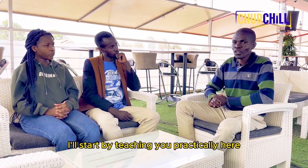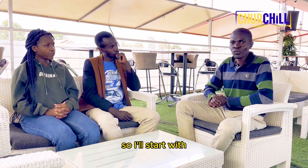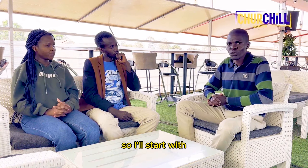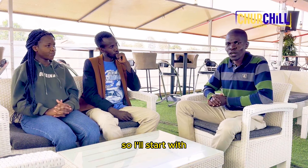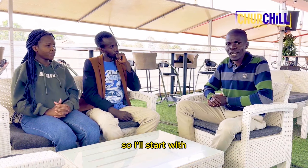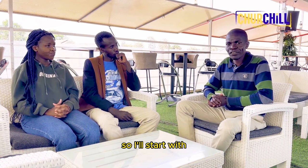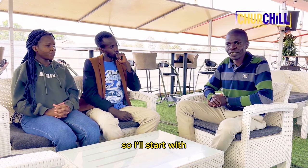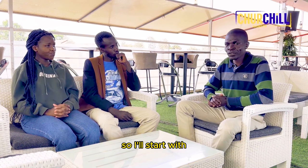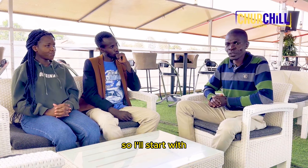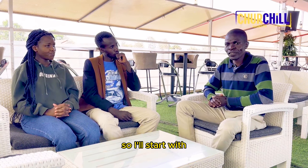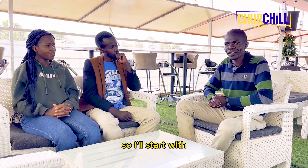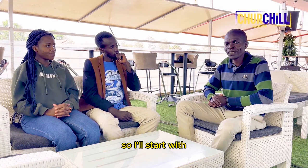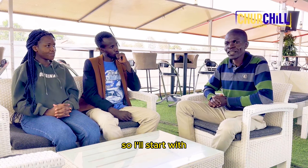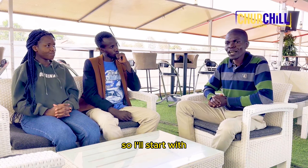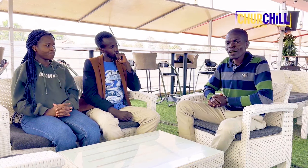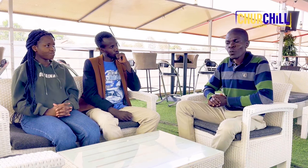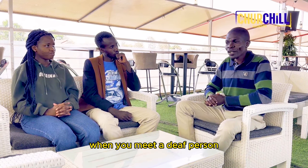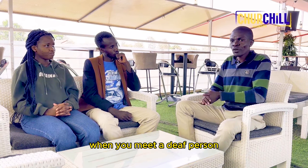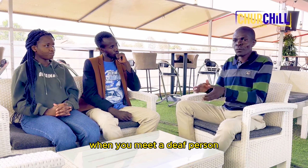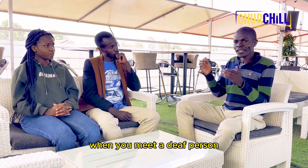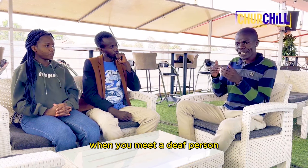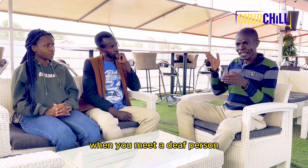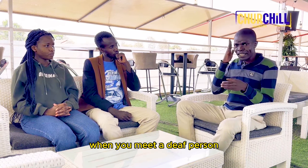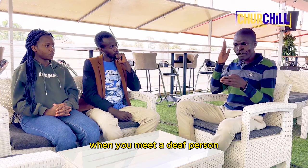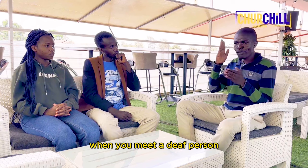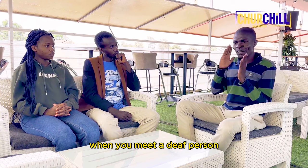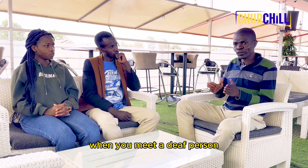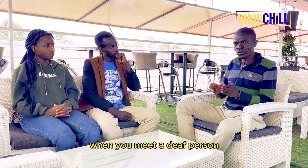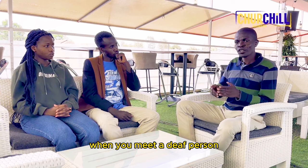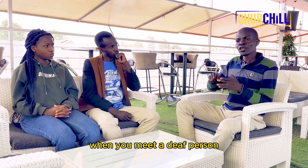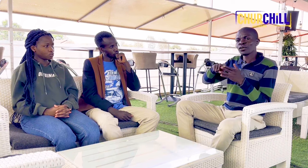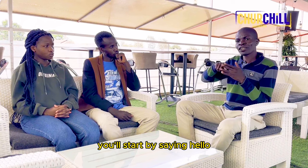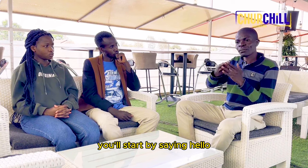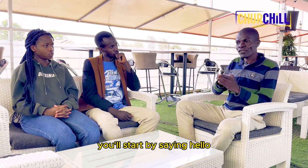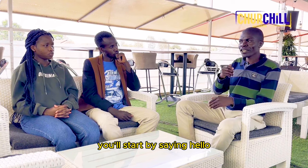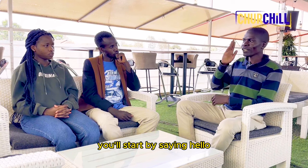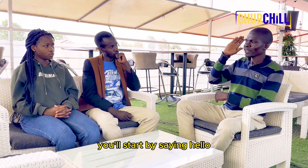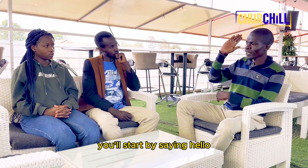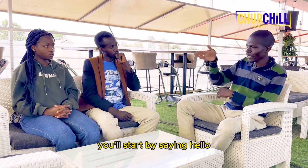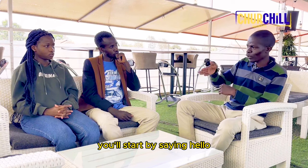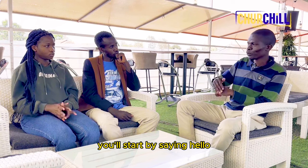So, I'll start with, when you meet a deaf person, you'll start by saying, Hello,